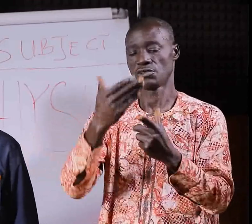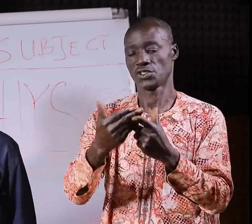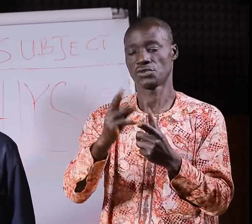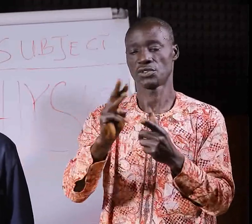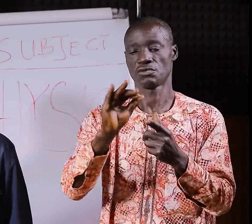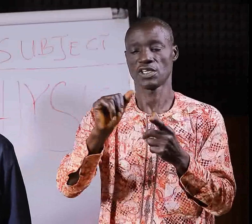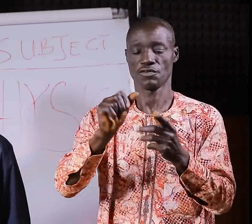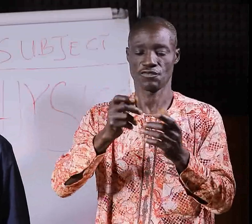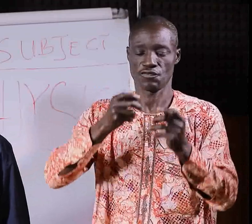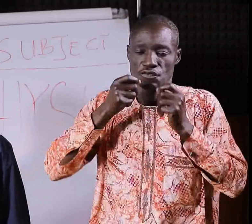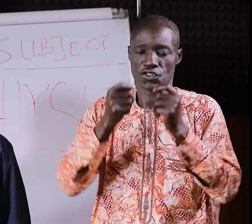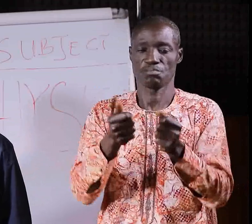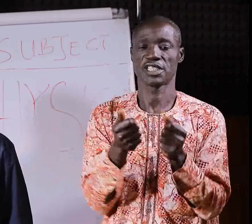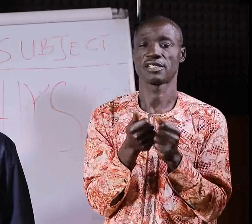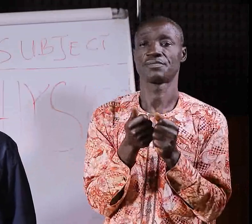wave speed,